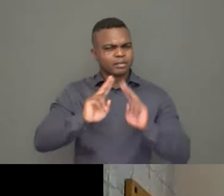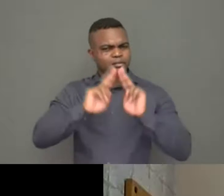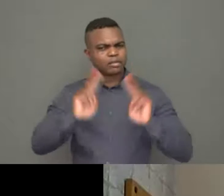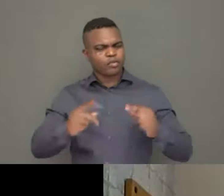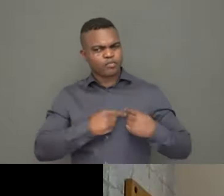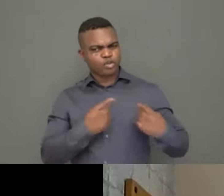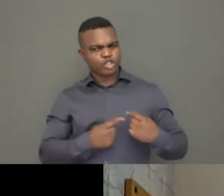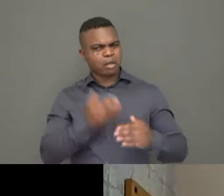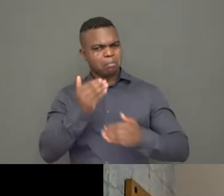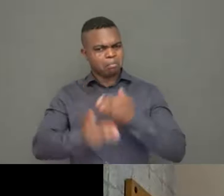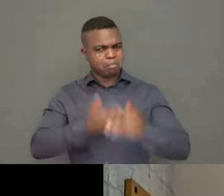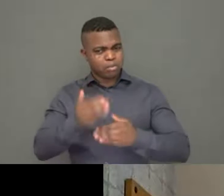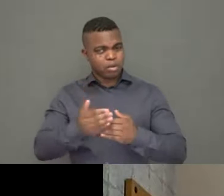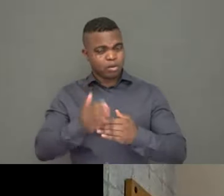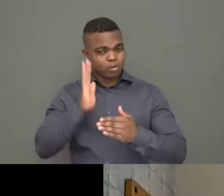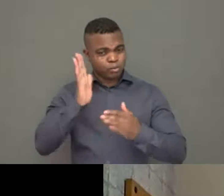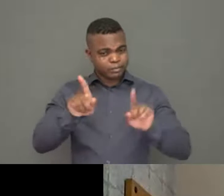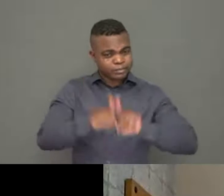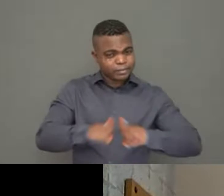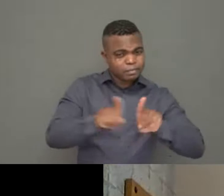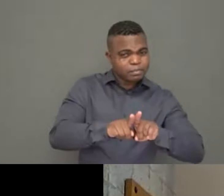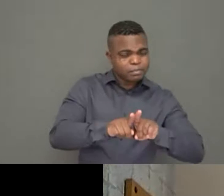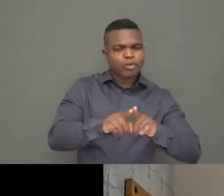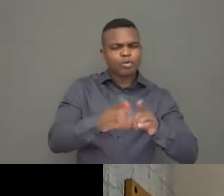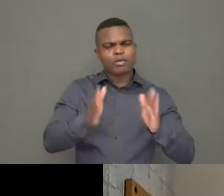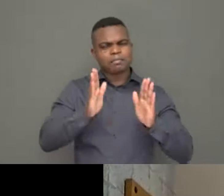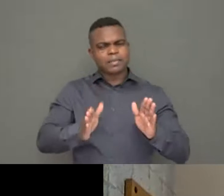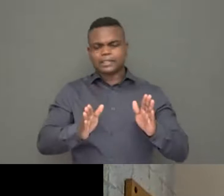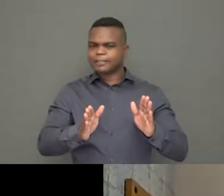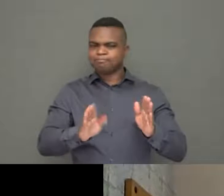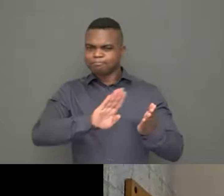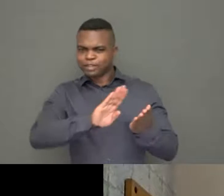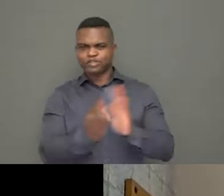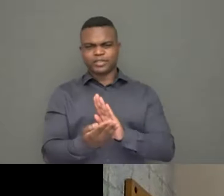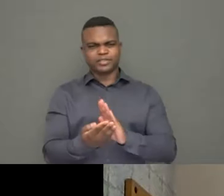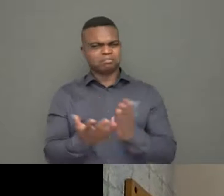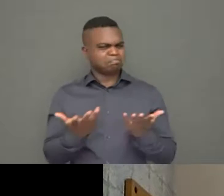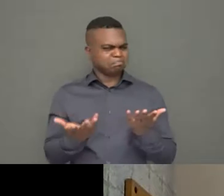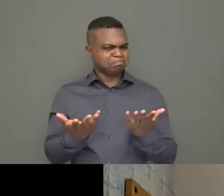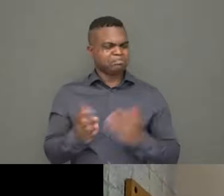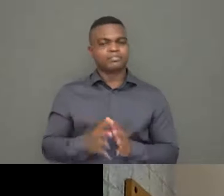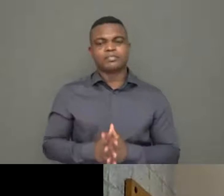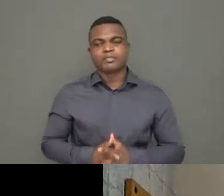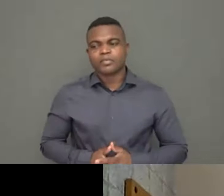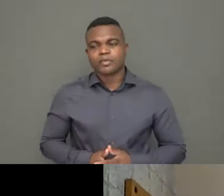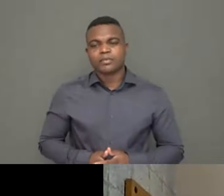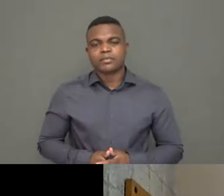Well, the future of international volunteering, I think,